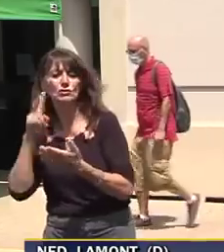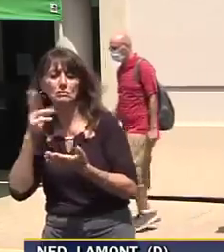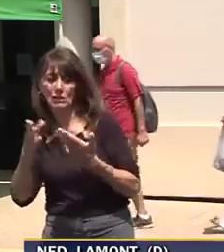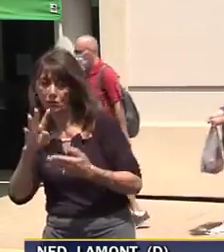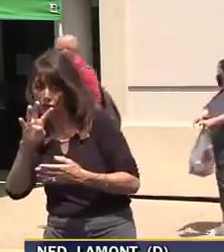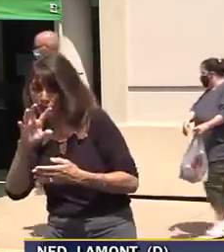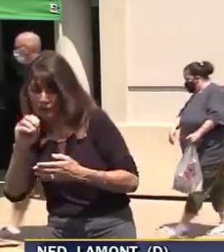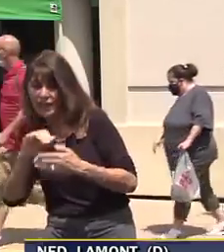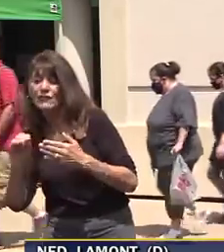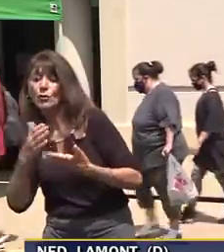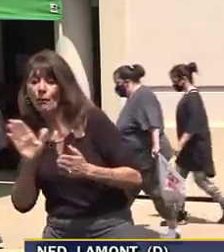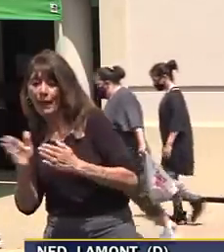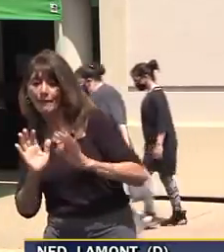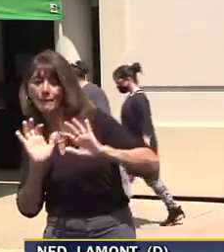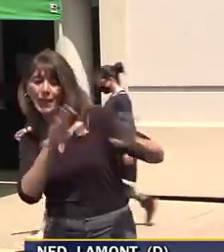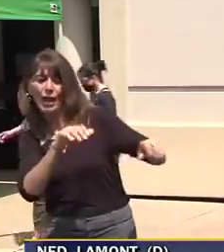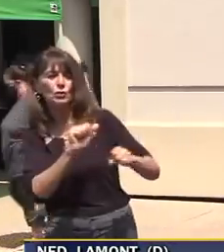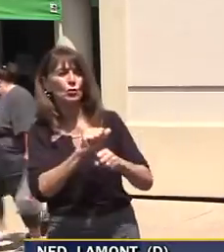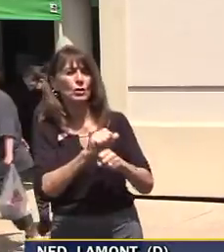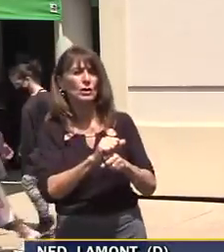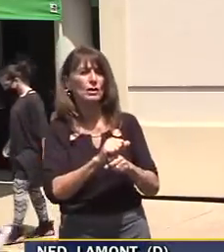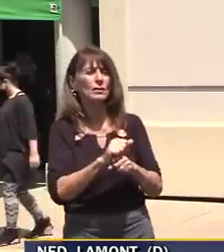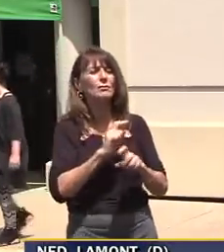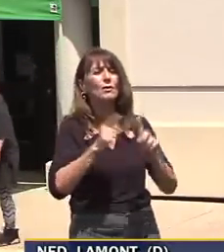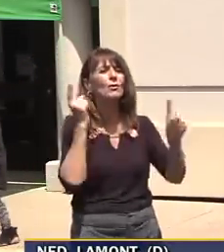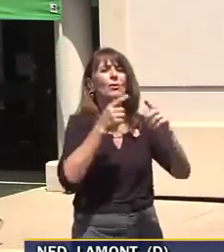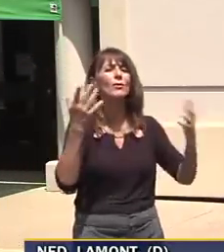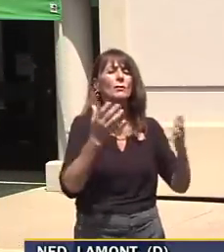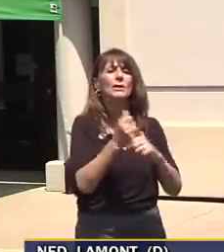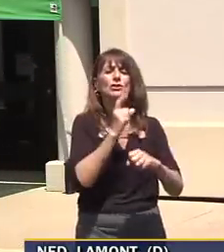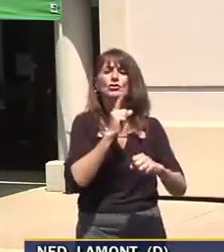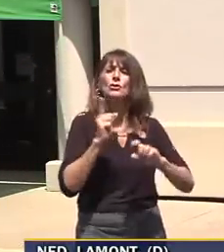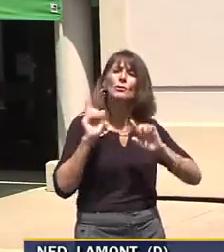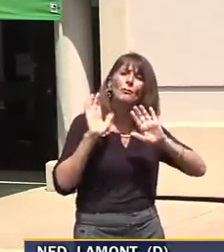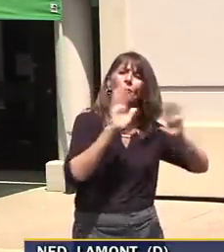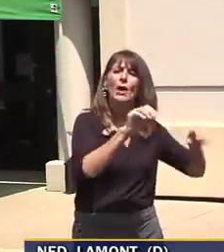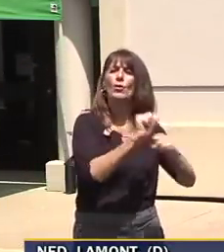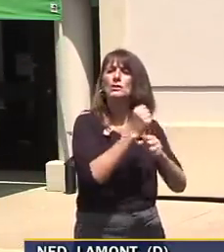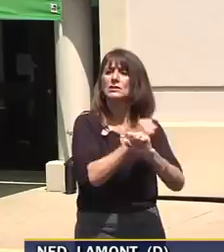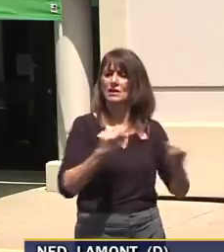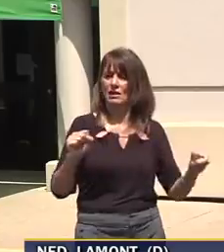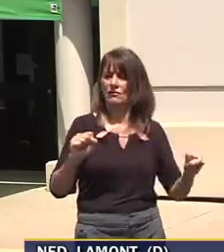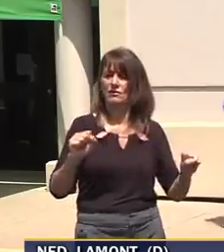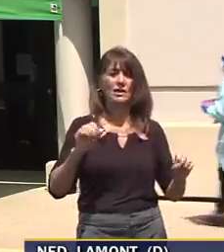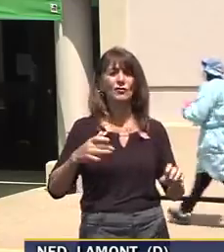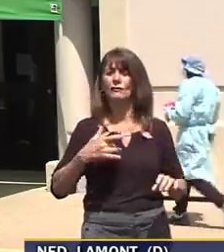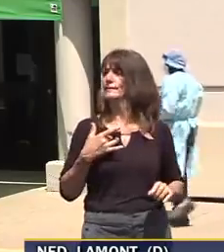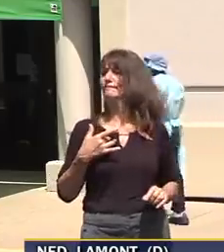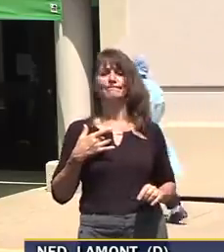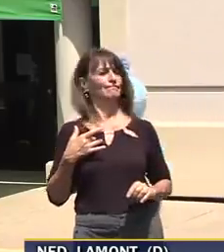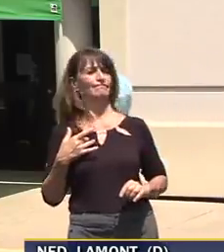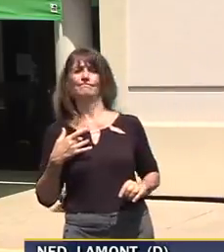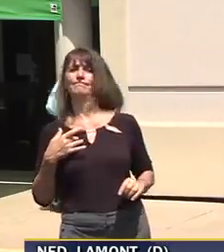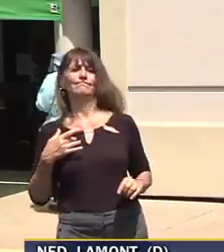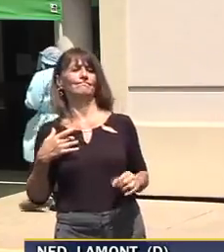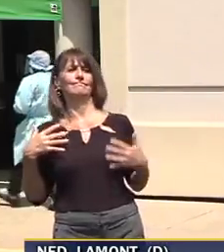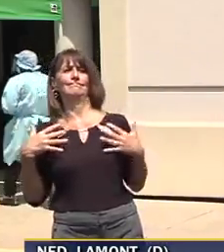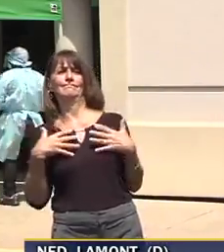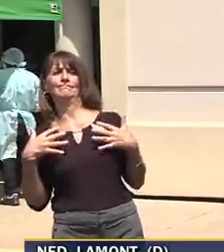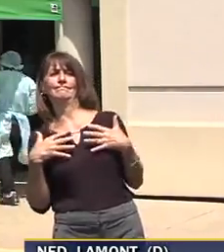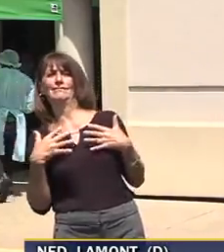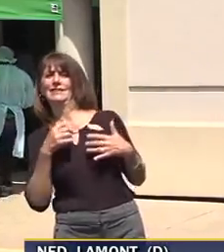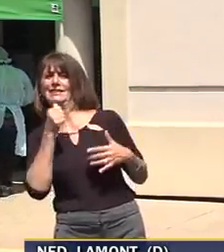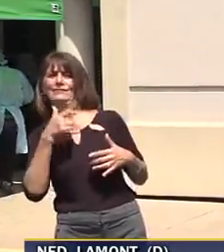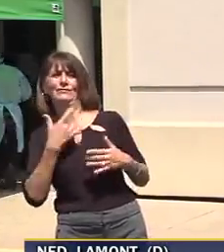encourage people to get back to work, make sure that they can do it safely. If they can't do it safely, if they don't feel like they can do it safely, they'll be reluctant to go